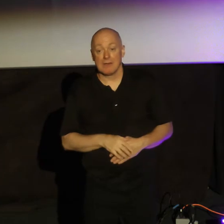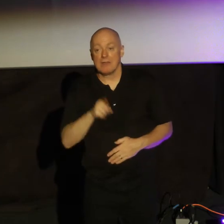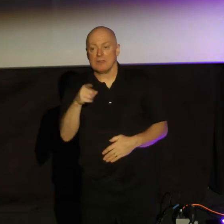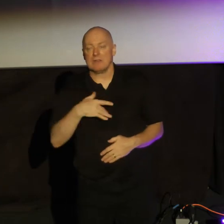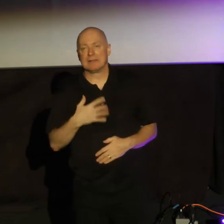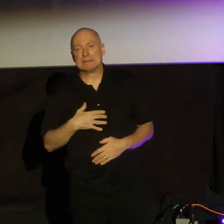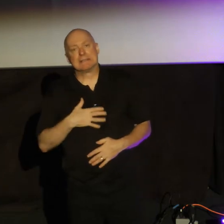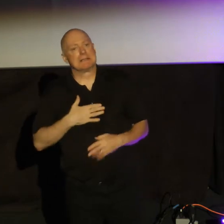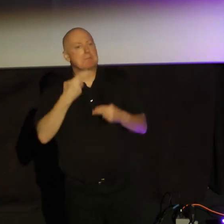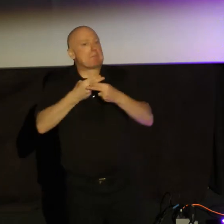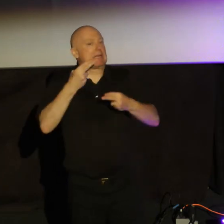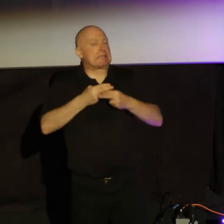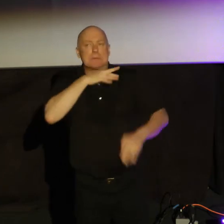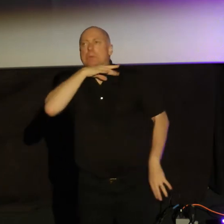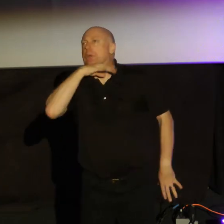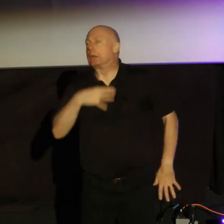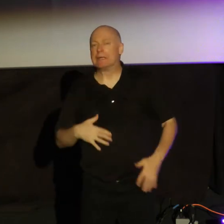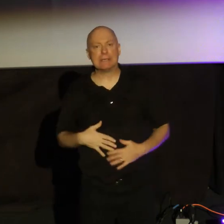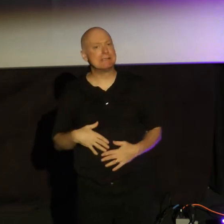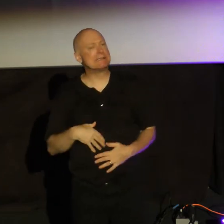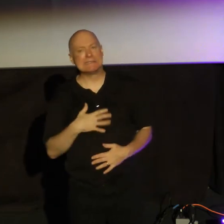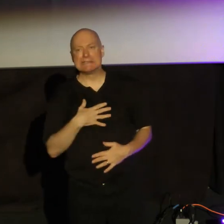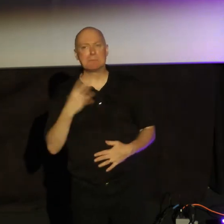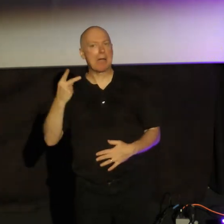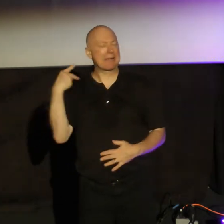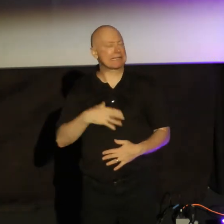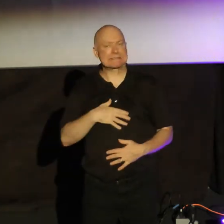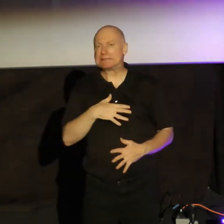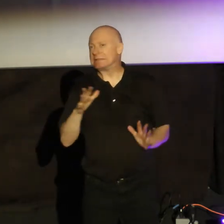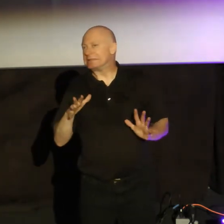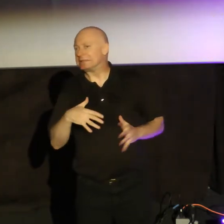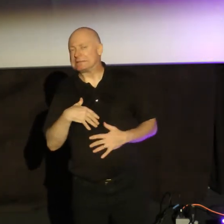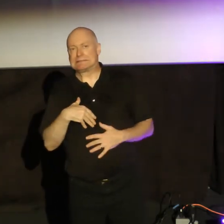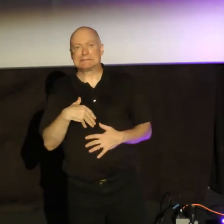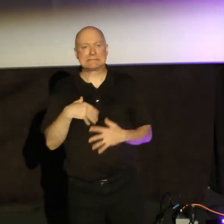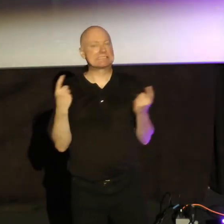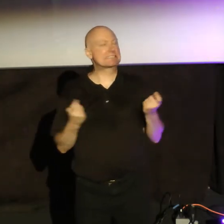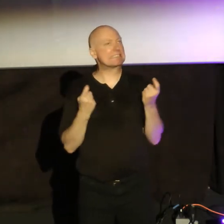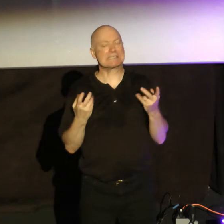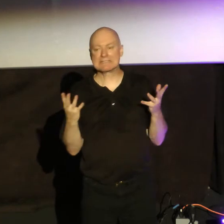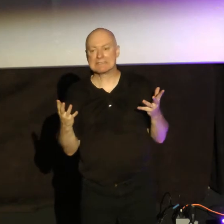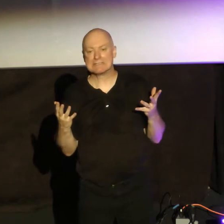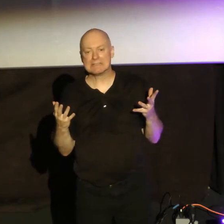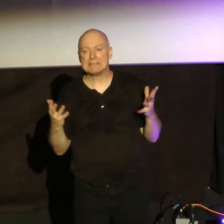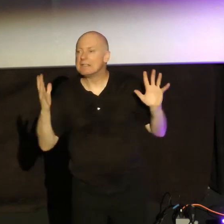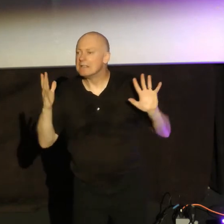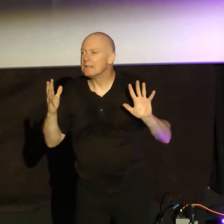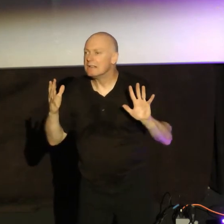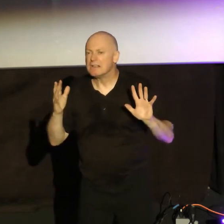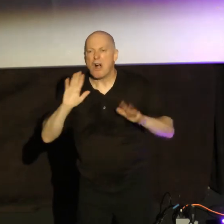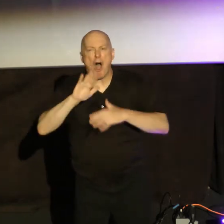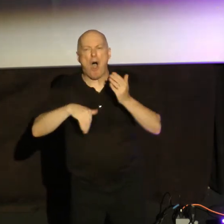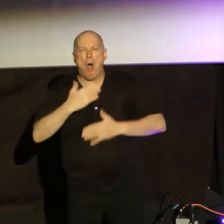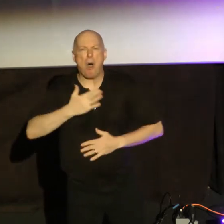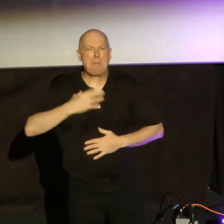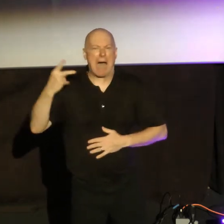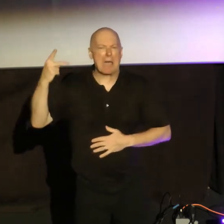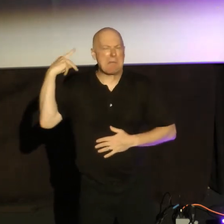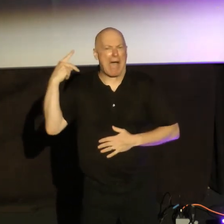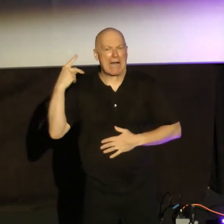that it can never be erased? Do you feel like, you know what, I've come to the Lord now, but all the things that have happened in my life, I